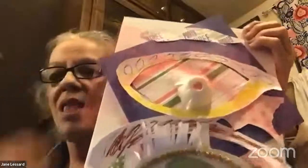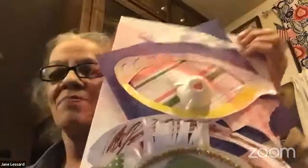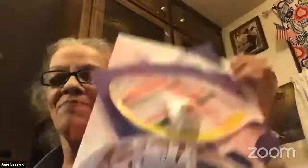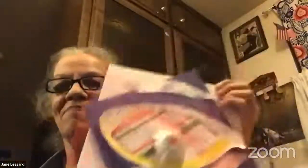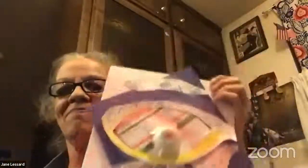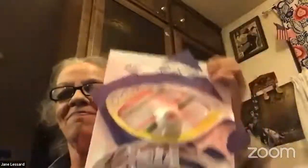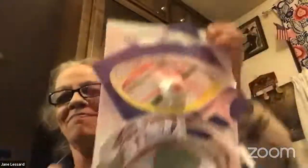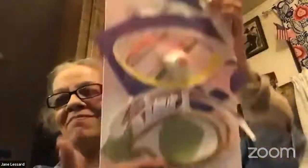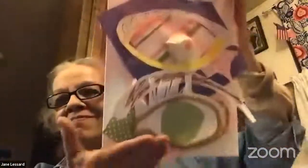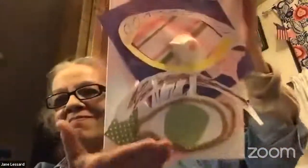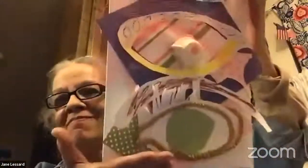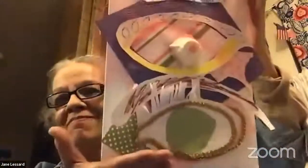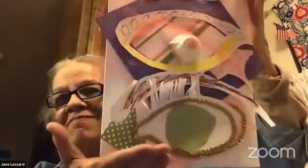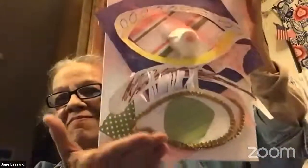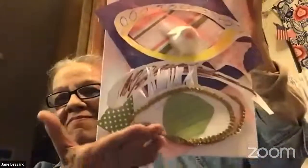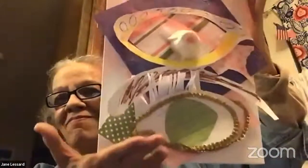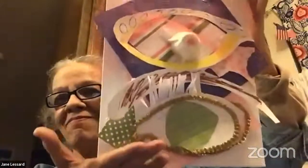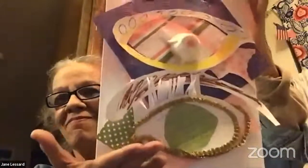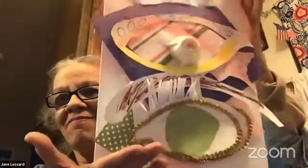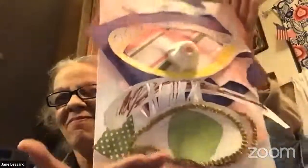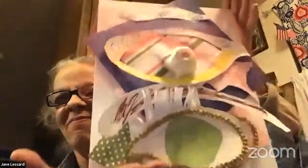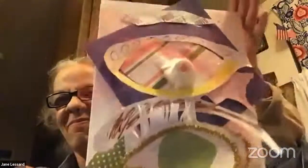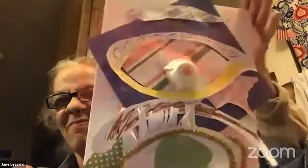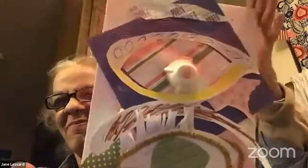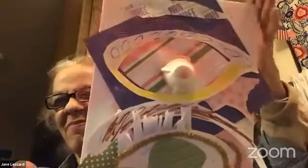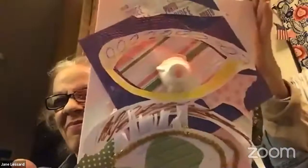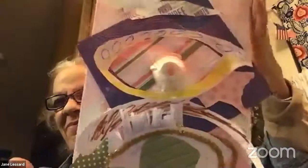through a lot of things. We are not blind by any means.